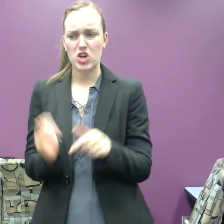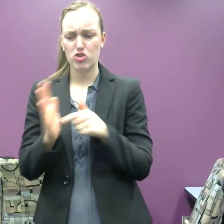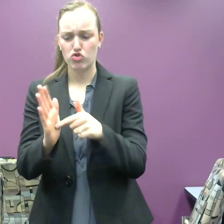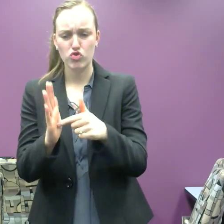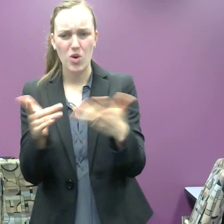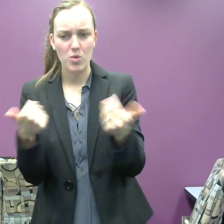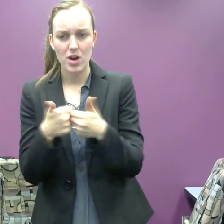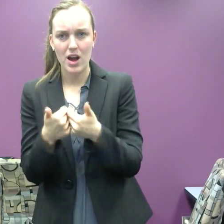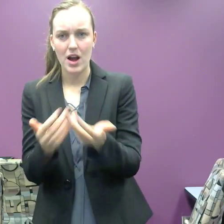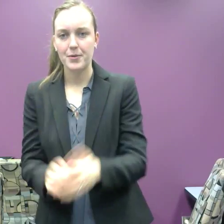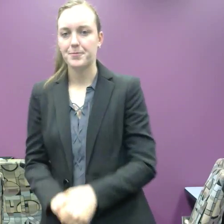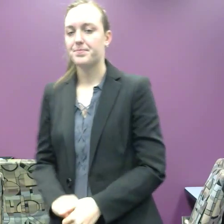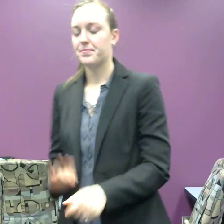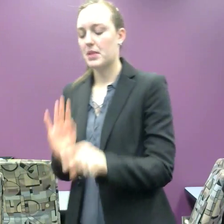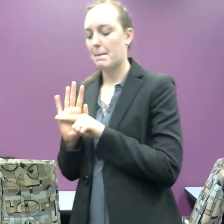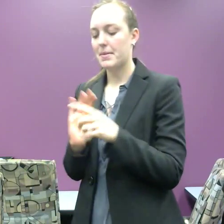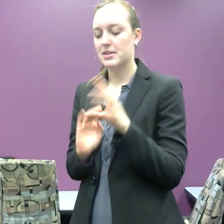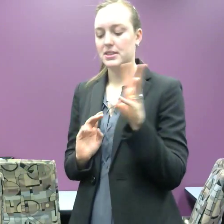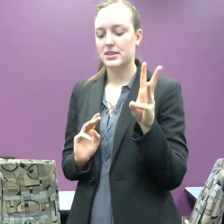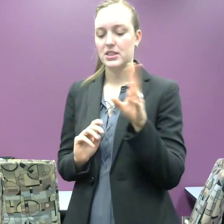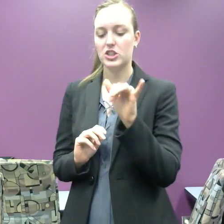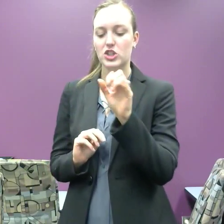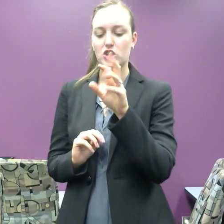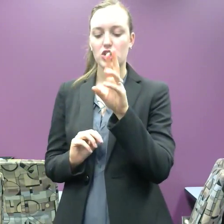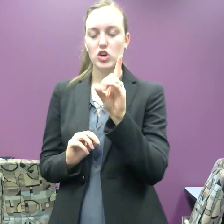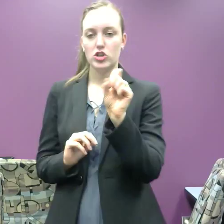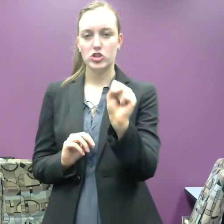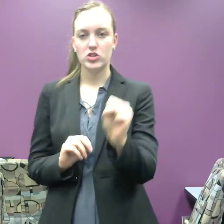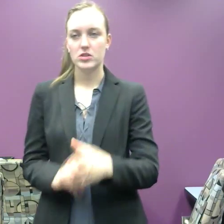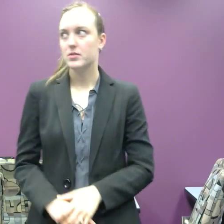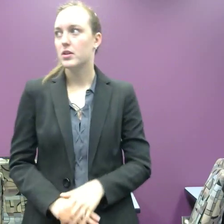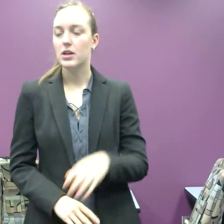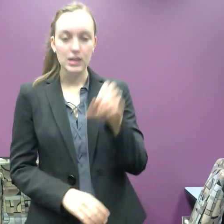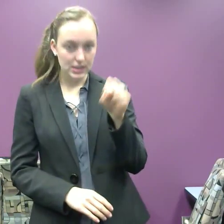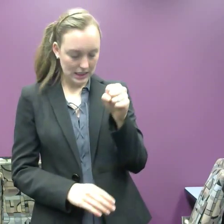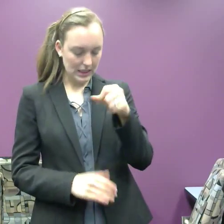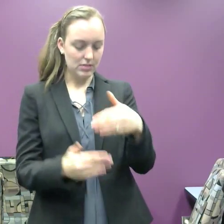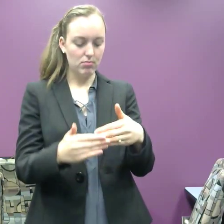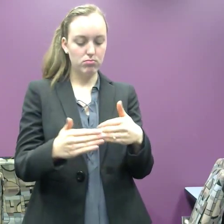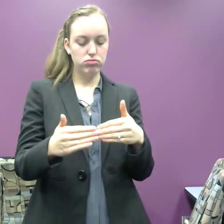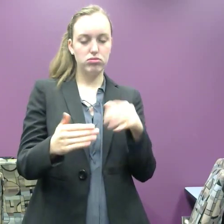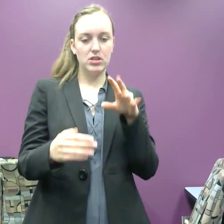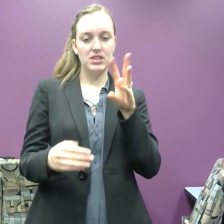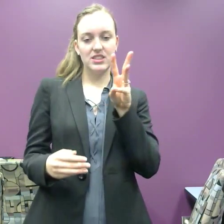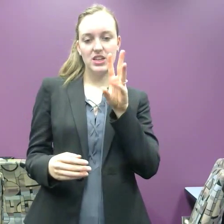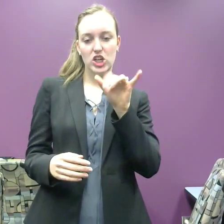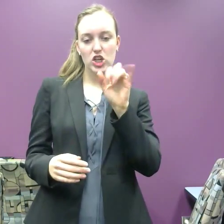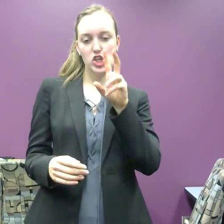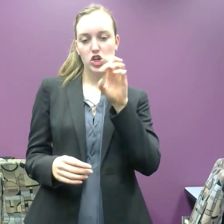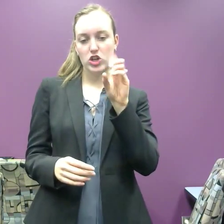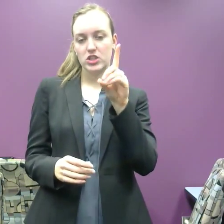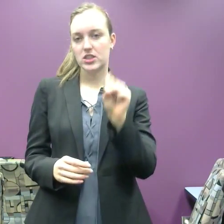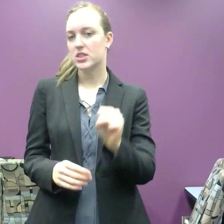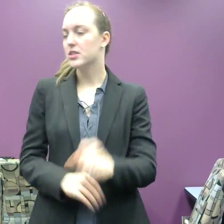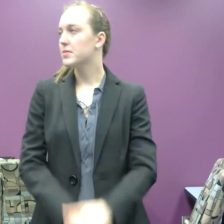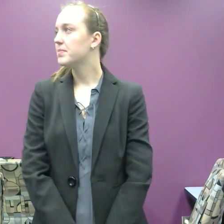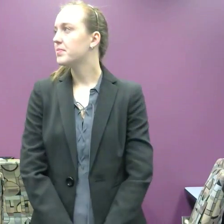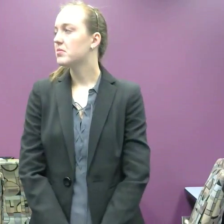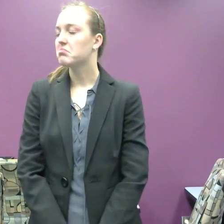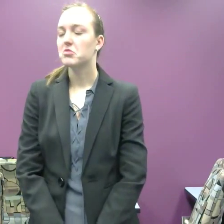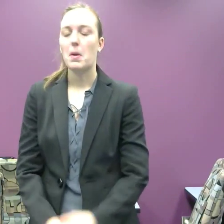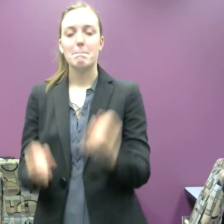-6. There you are. -6 yards. Probably should keep the label up. So there's all sorts of situations that